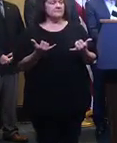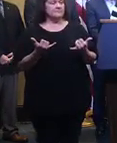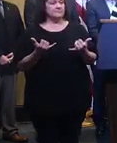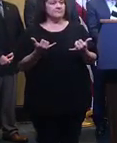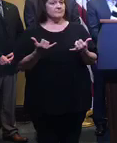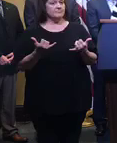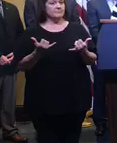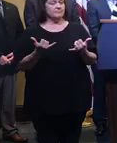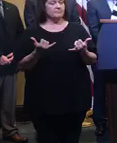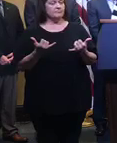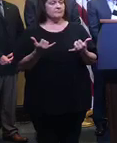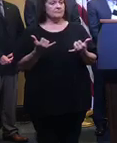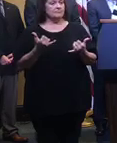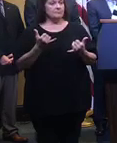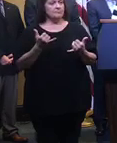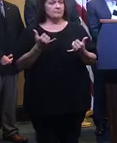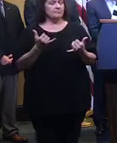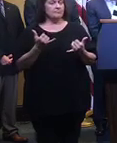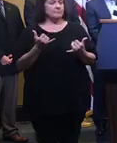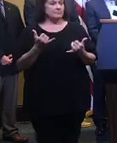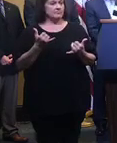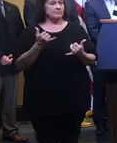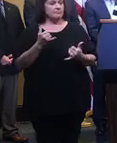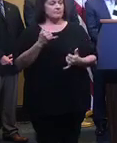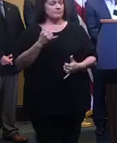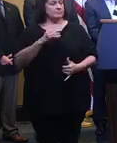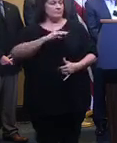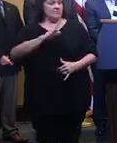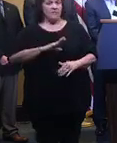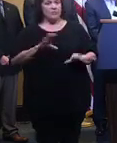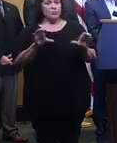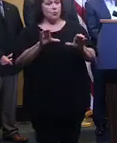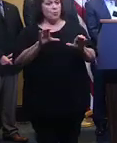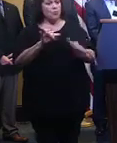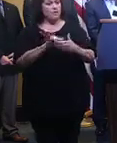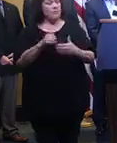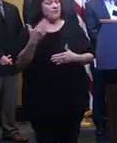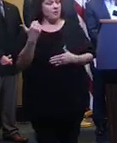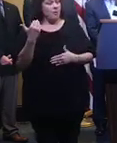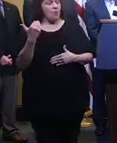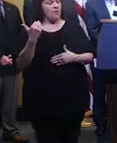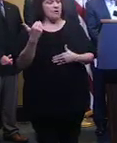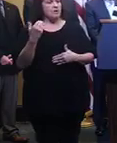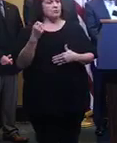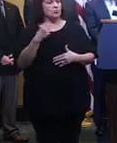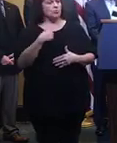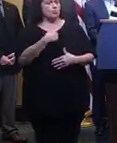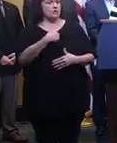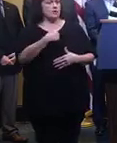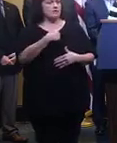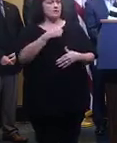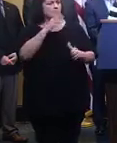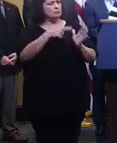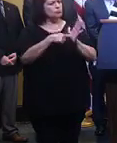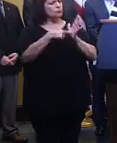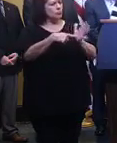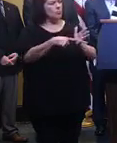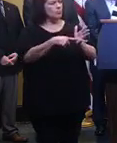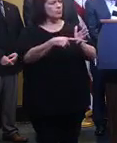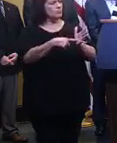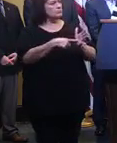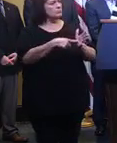something, in my opinion, that has never been done before and demonstrated as it relates to a real partnership